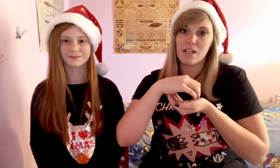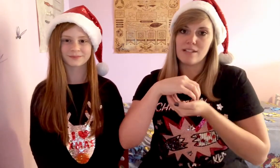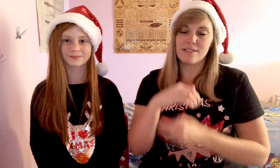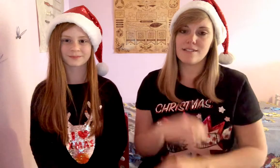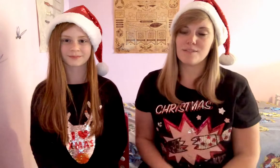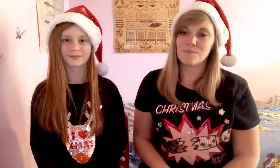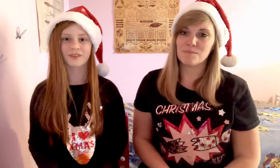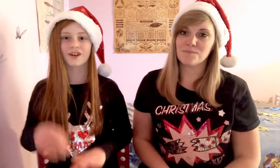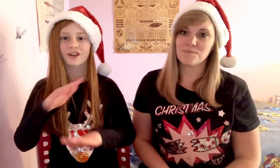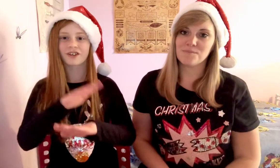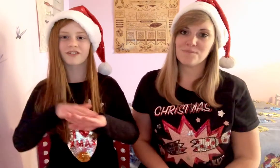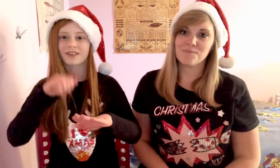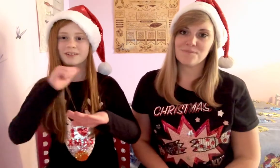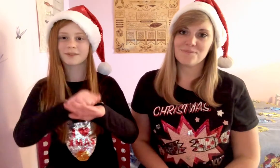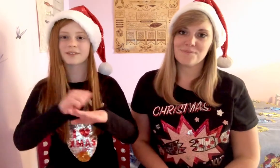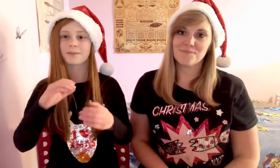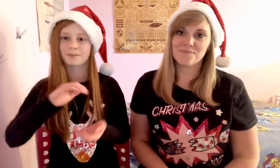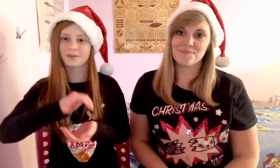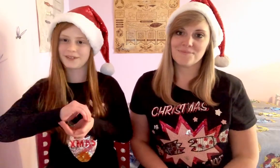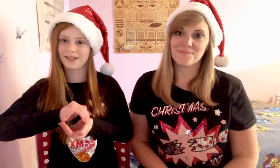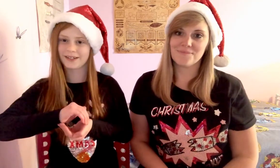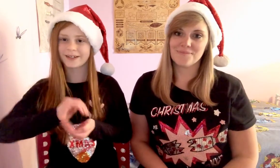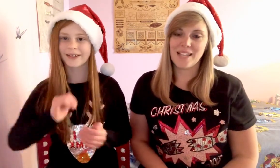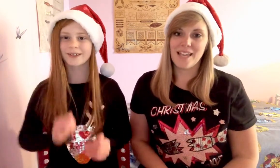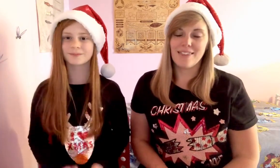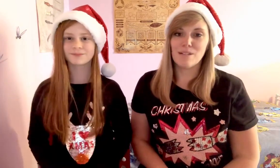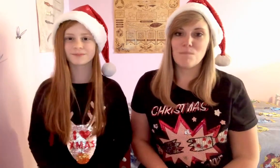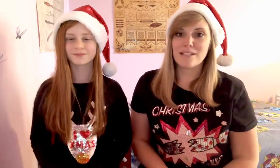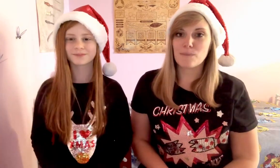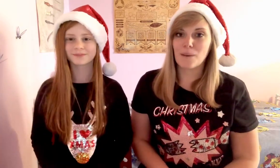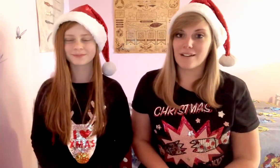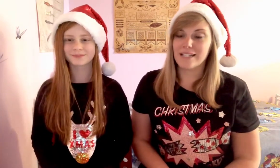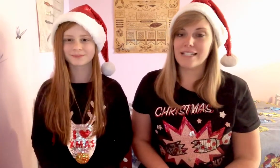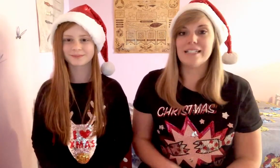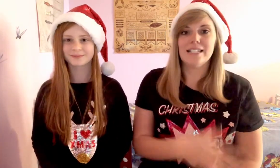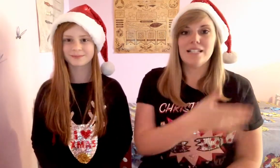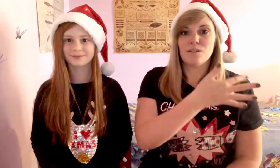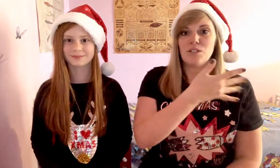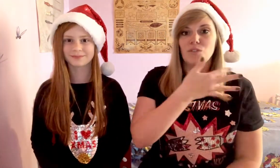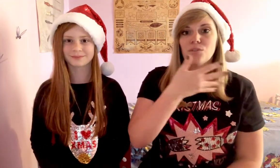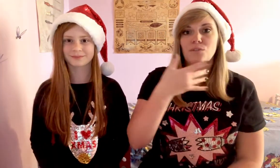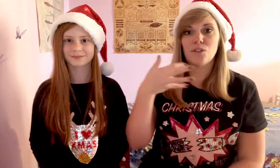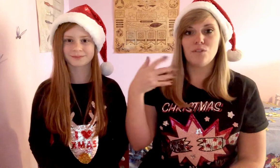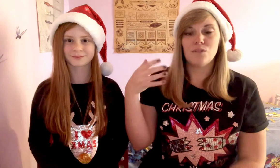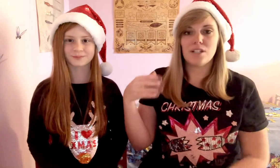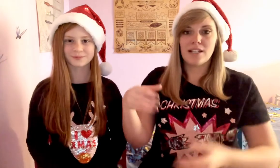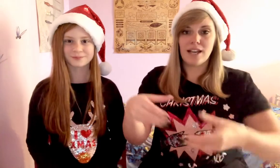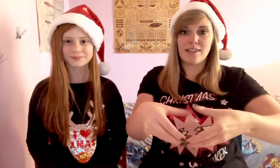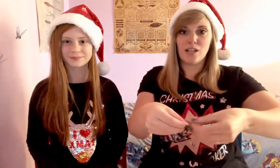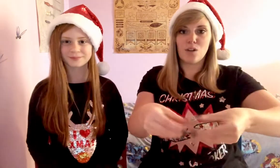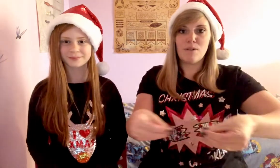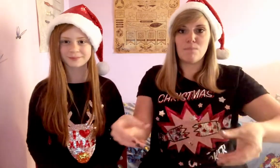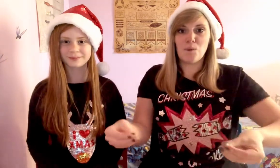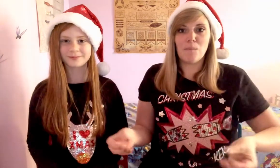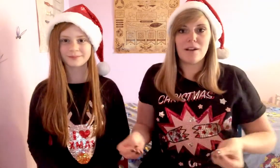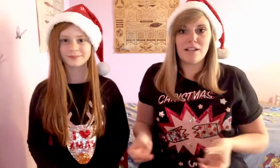hands. Christmas pudding. Then mince pie. So we do fruit and then crimp your pie